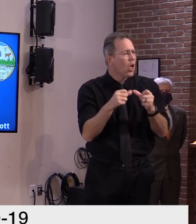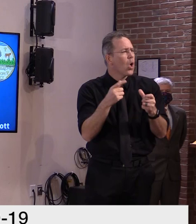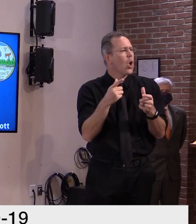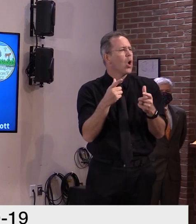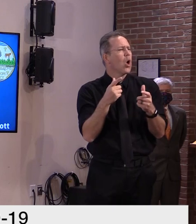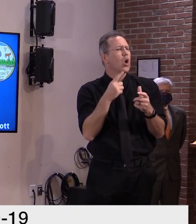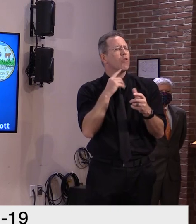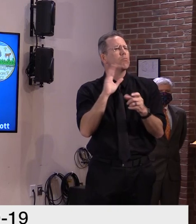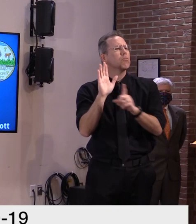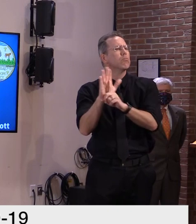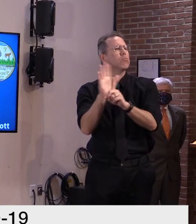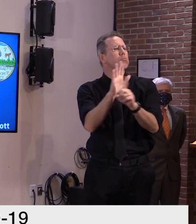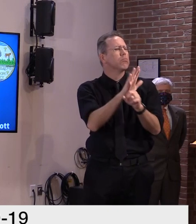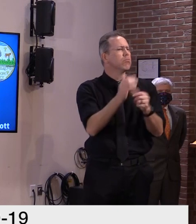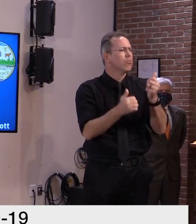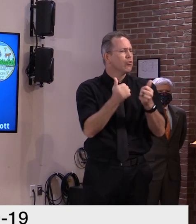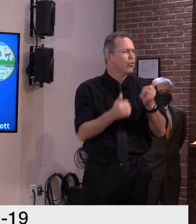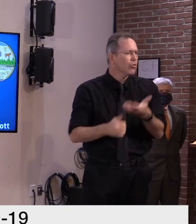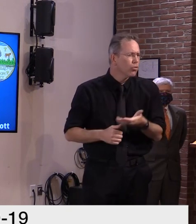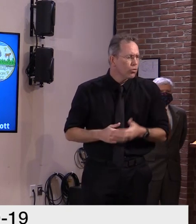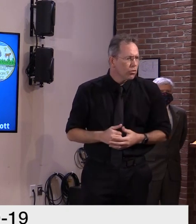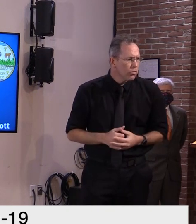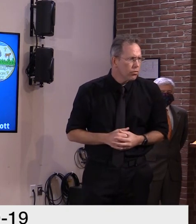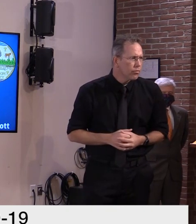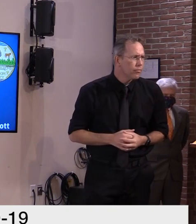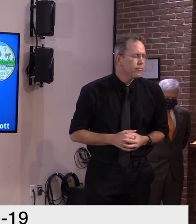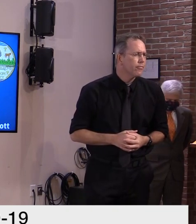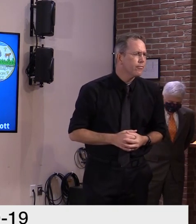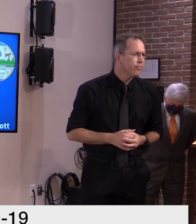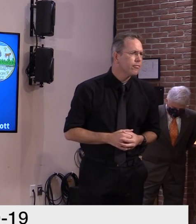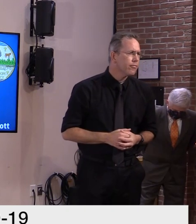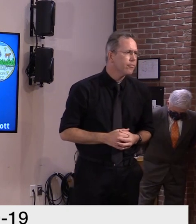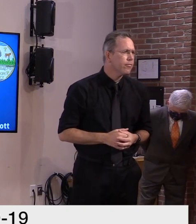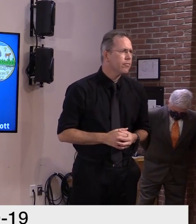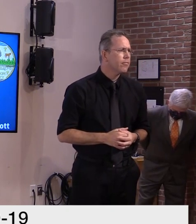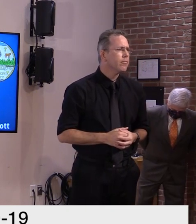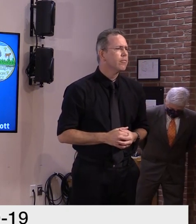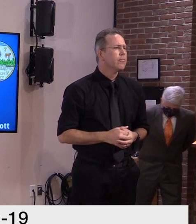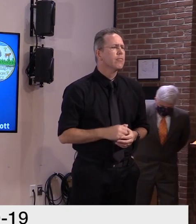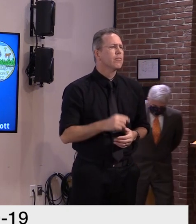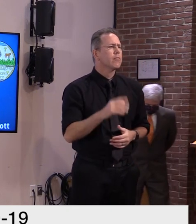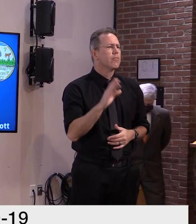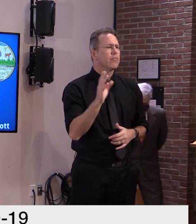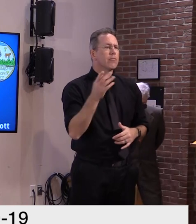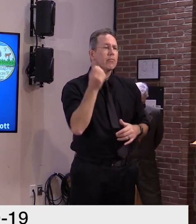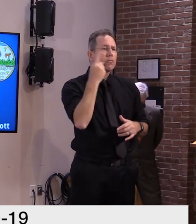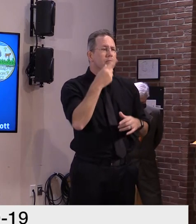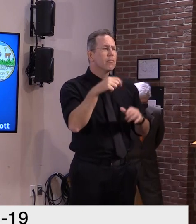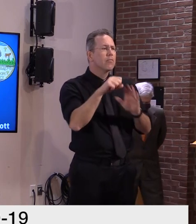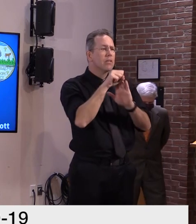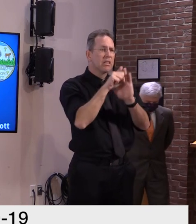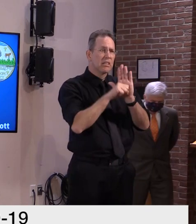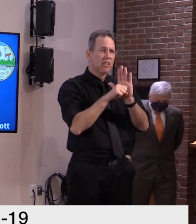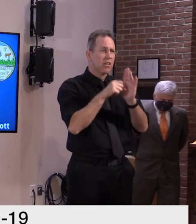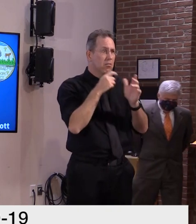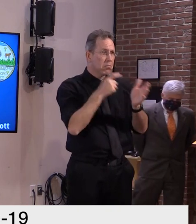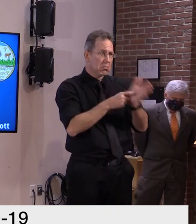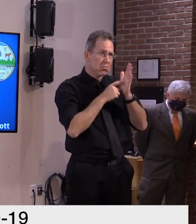Sure. The existing guidance does not require mountains to put reservation systems in place. It requires them